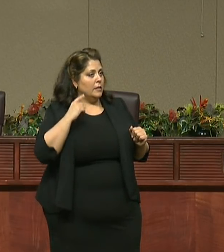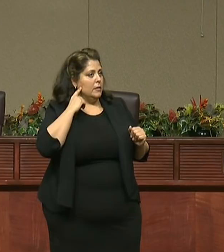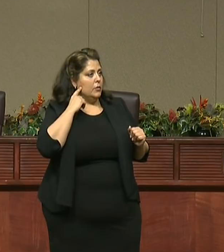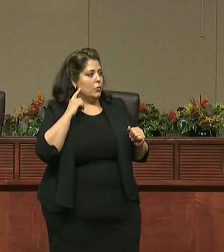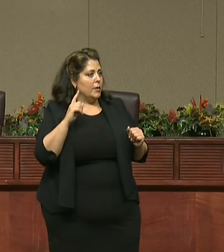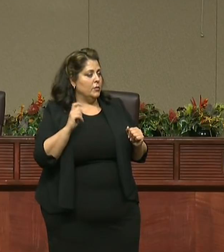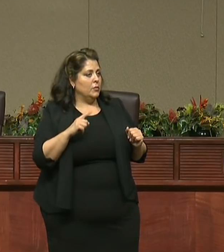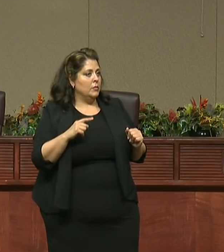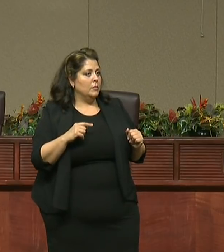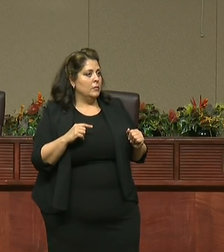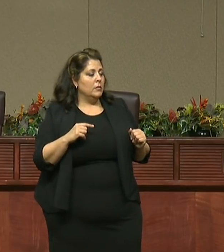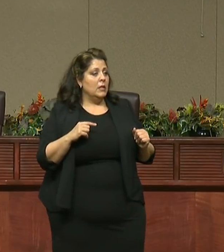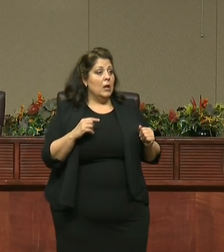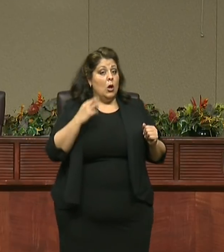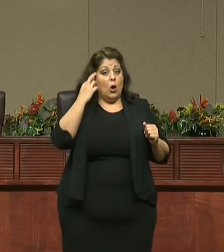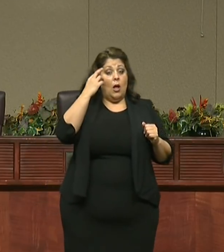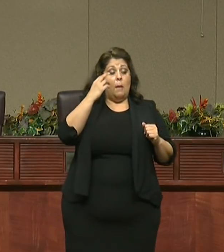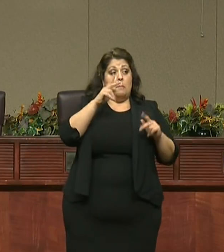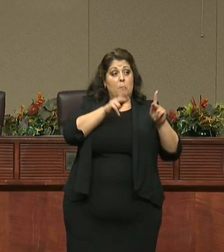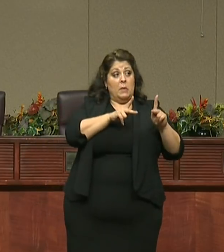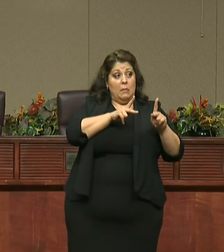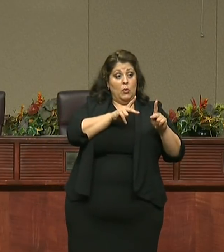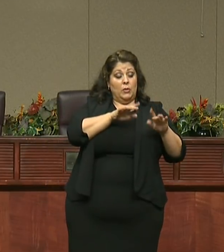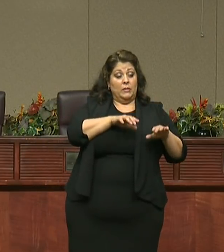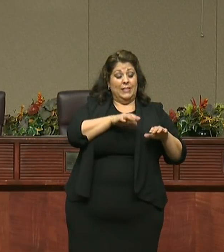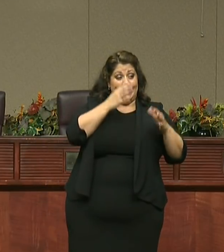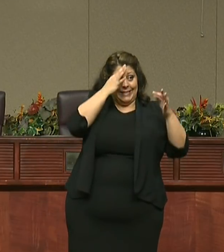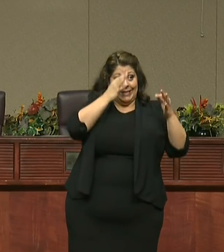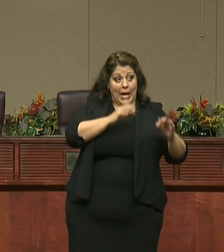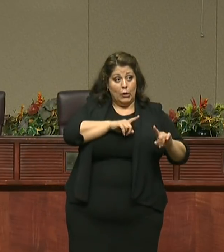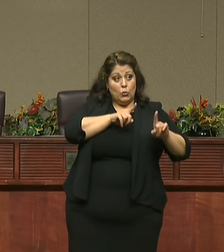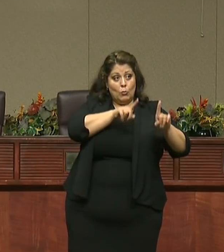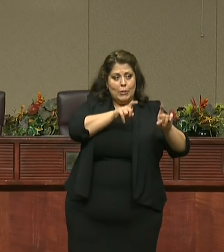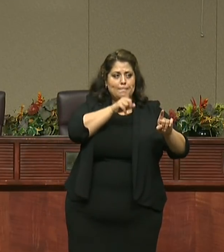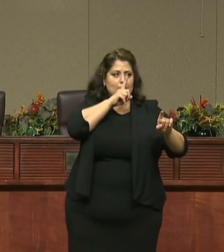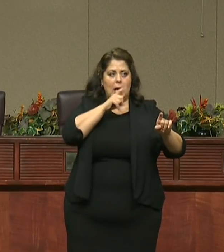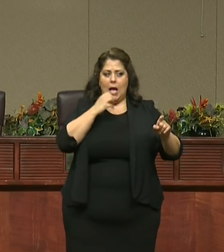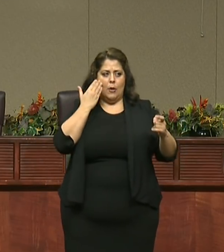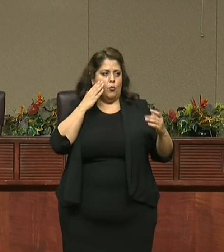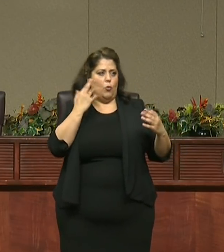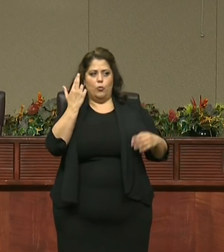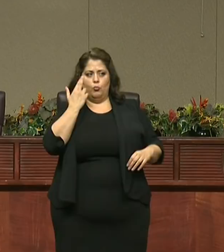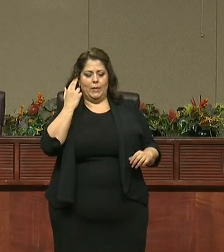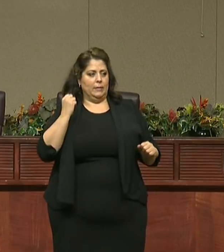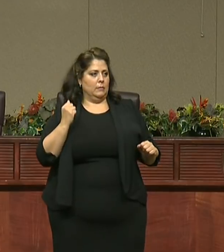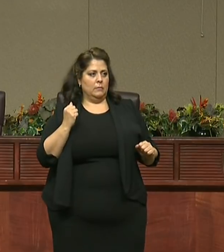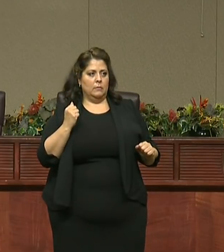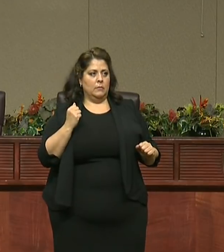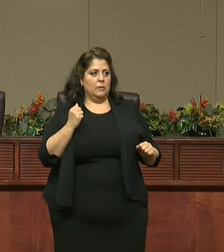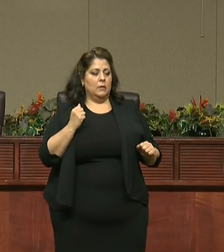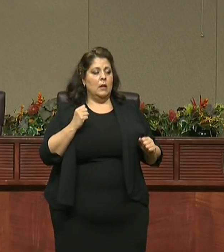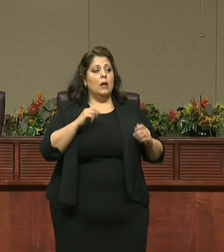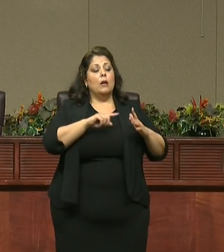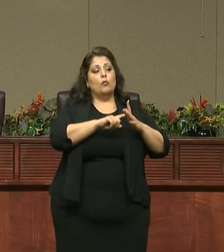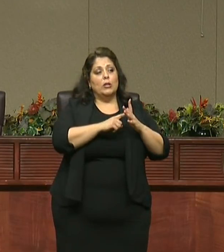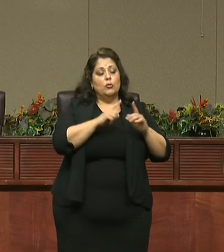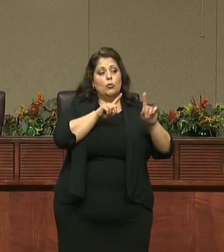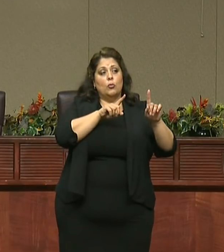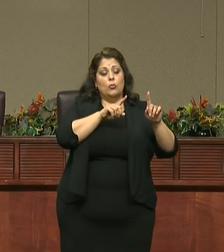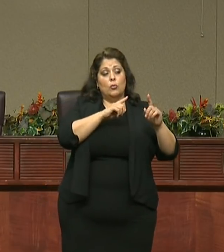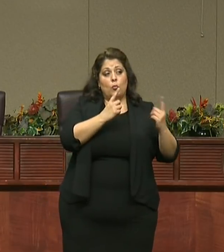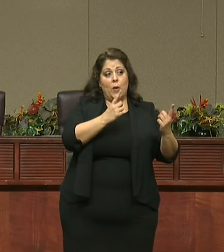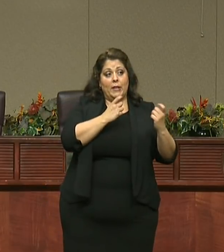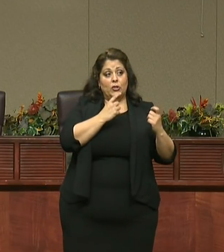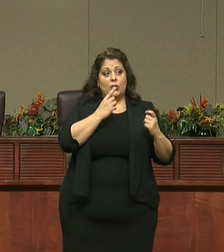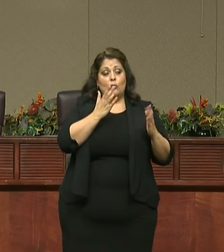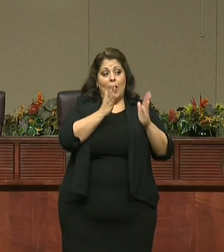Well, I don't know the reason why people are getting tested. What we see in the data is your question was where people are more often